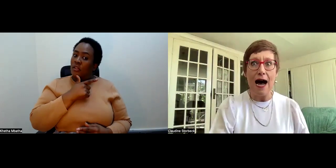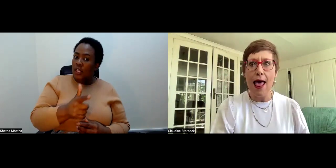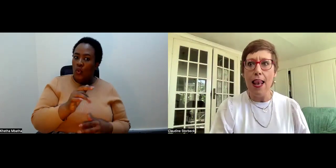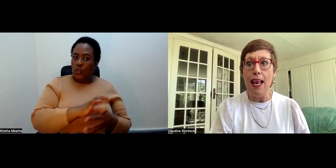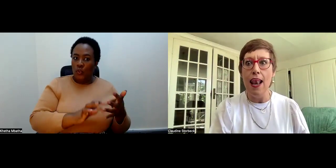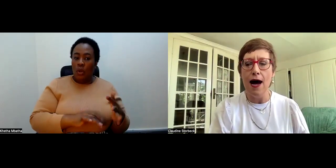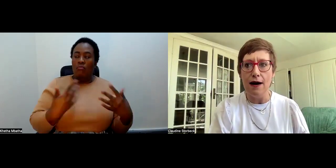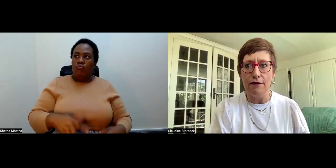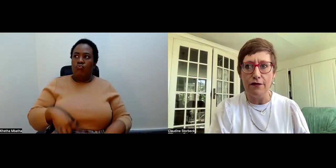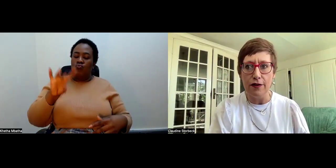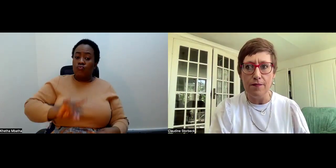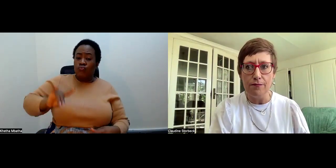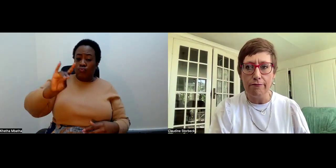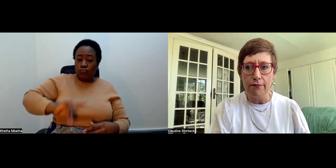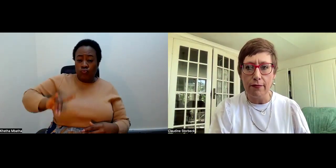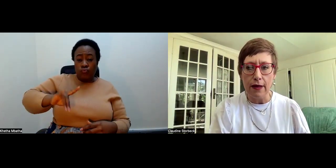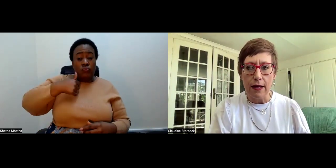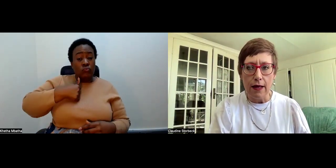that I love.